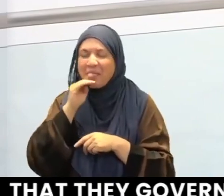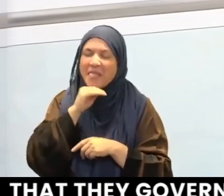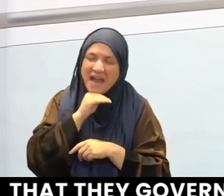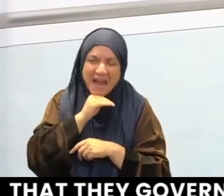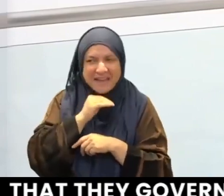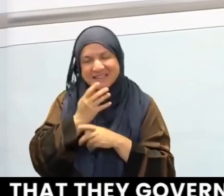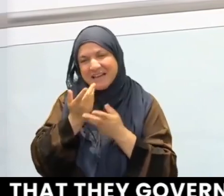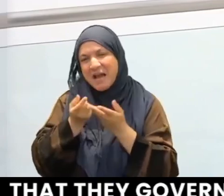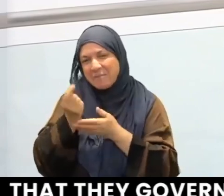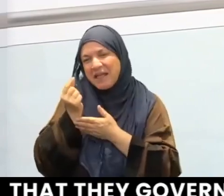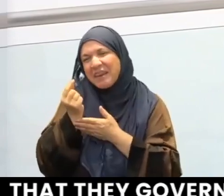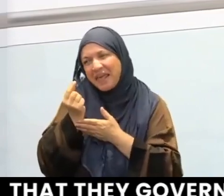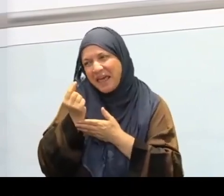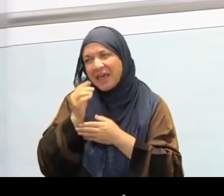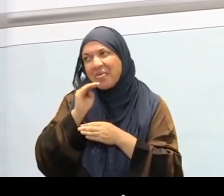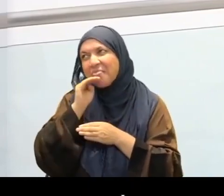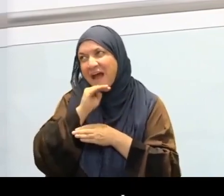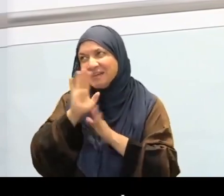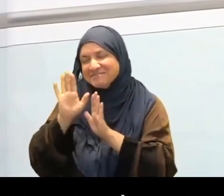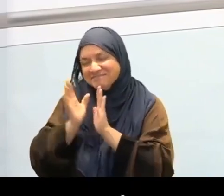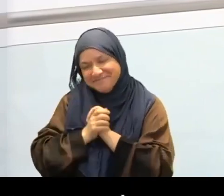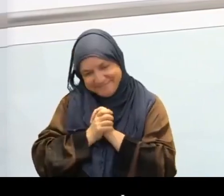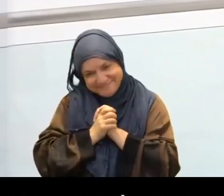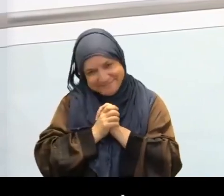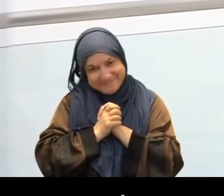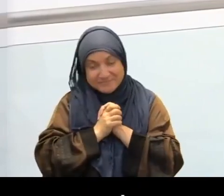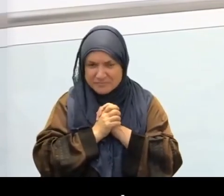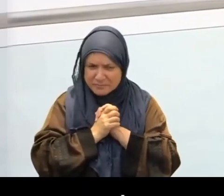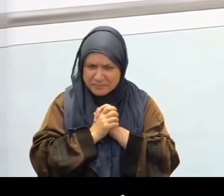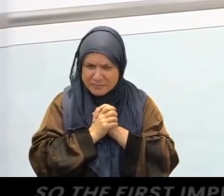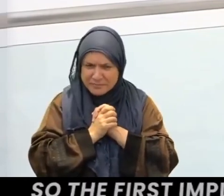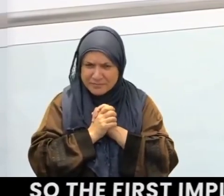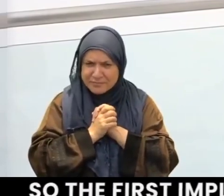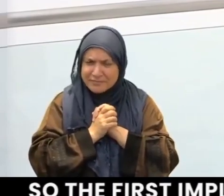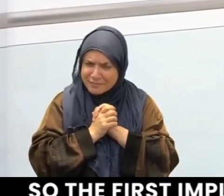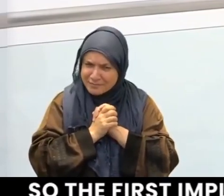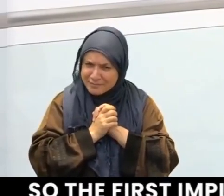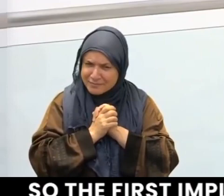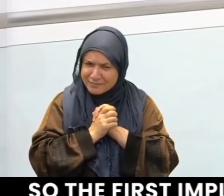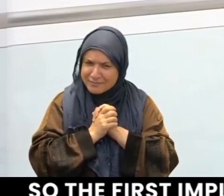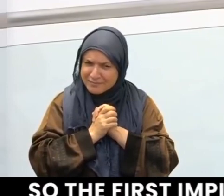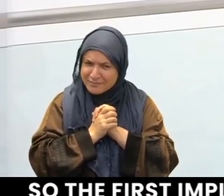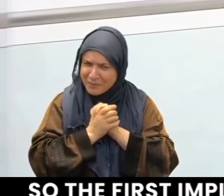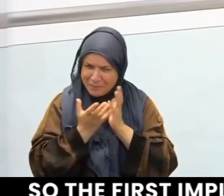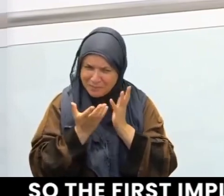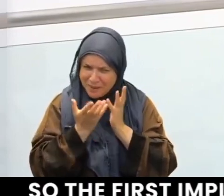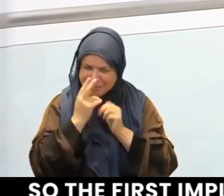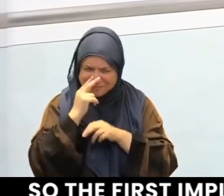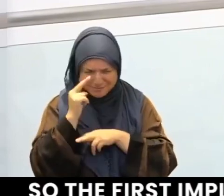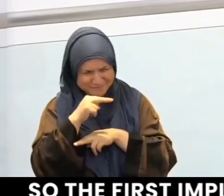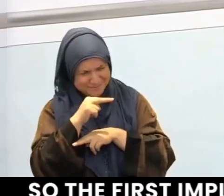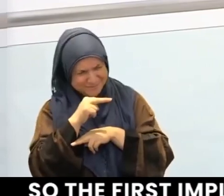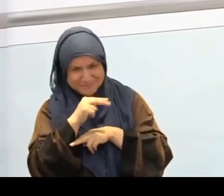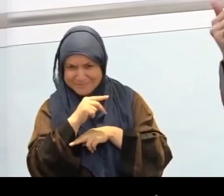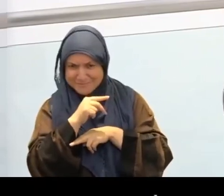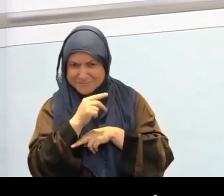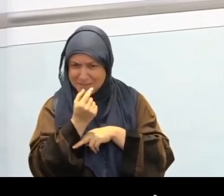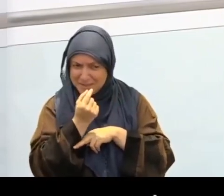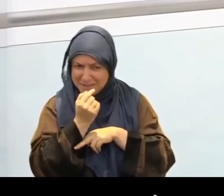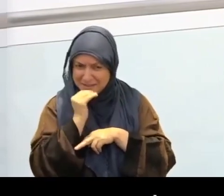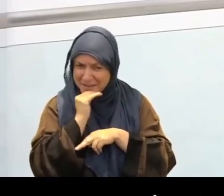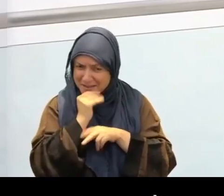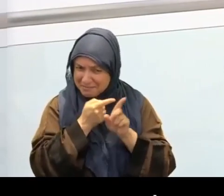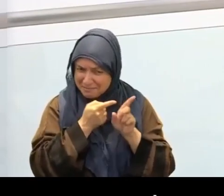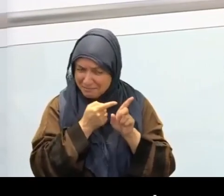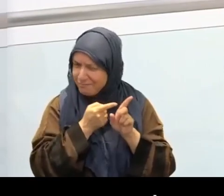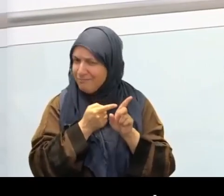where even where they have a loophole, they don't take advantage of the loophole. So the first implementation of this is the obvious, and that's why when